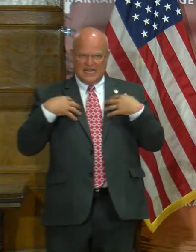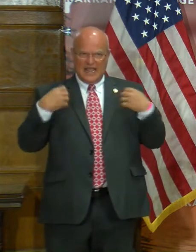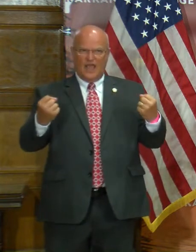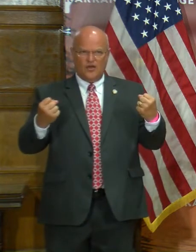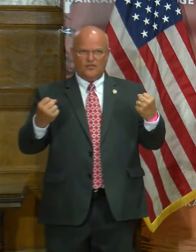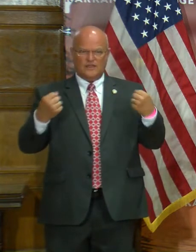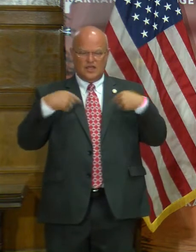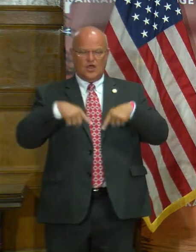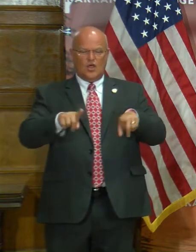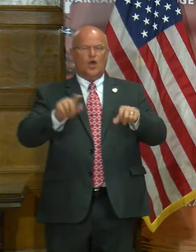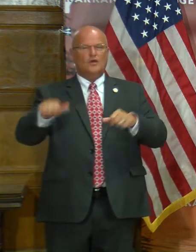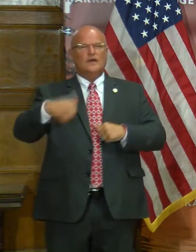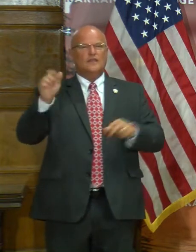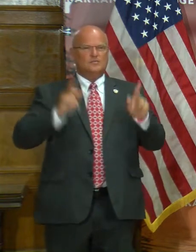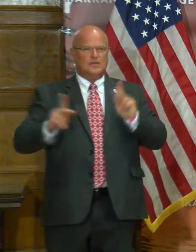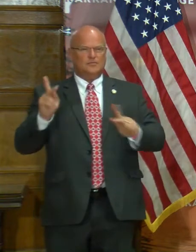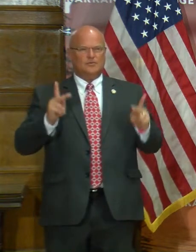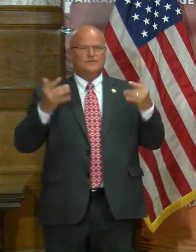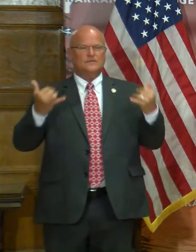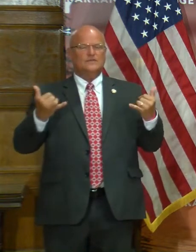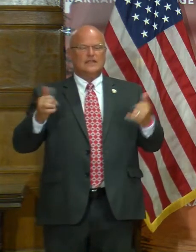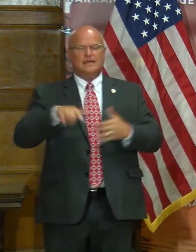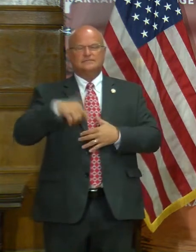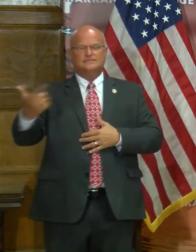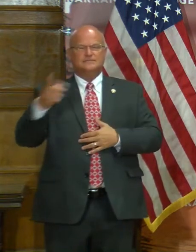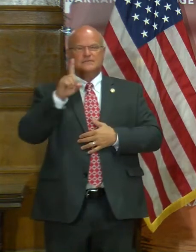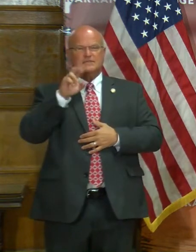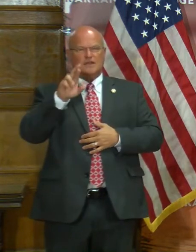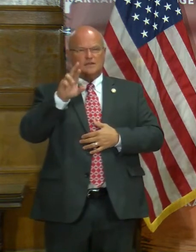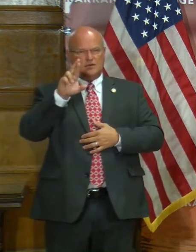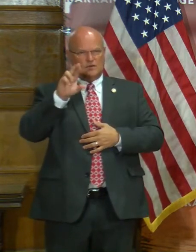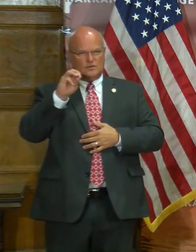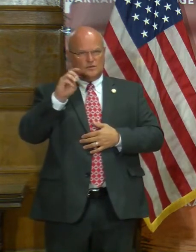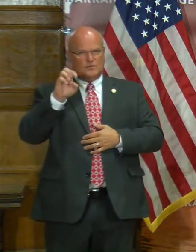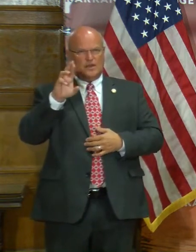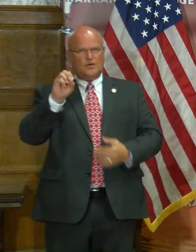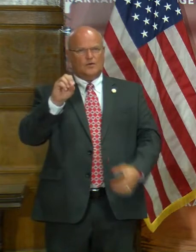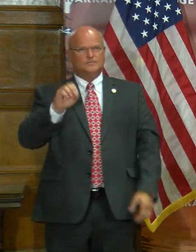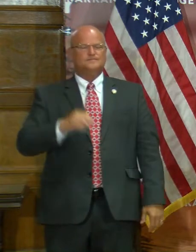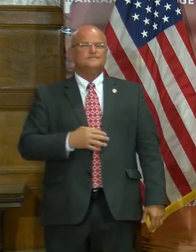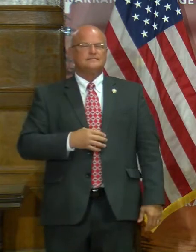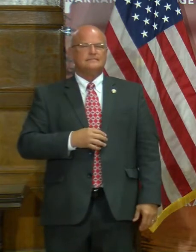healthy along with everyone else. With that, Dr. Romero.